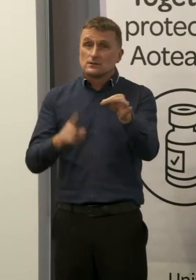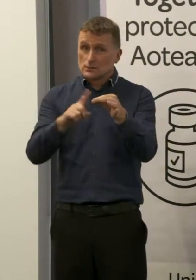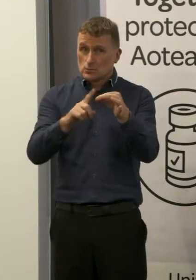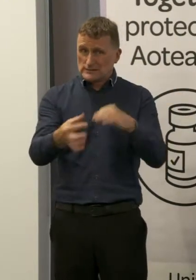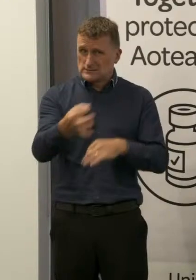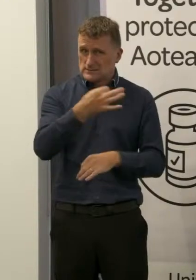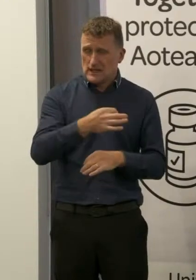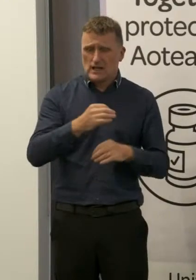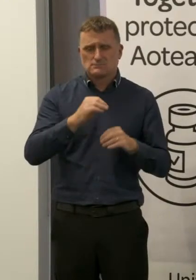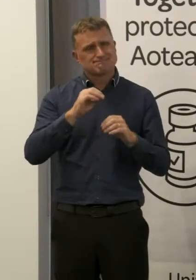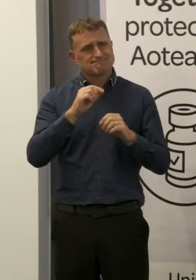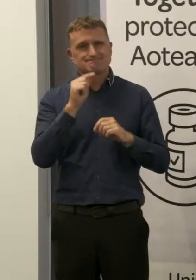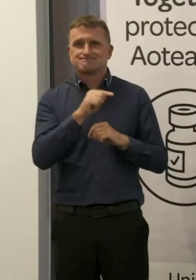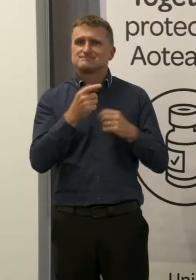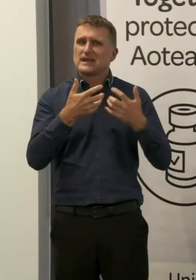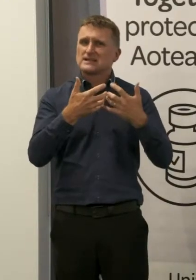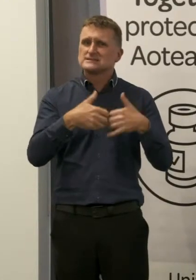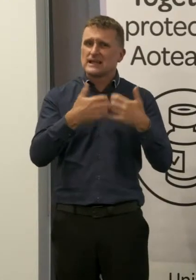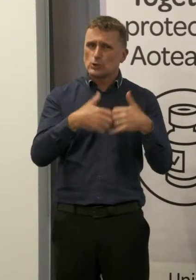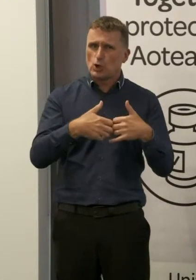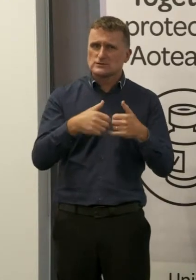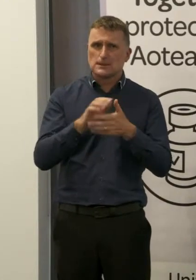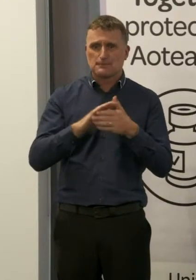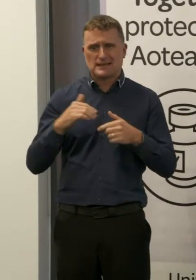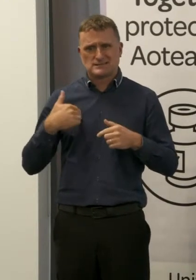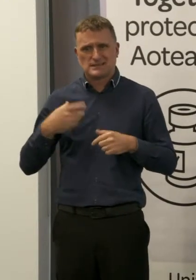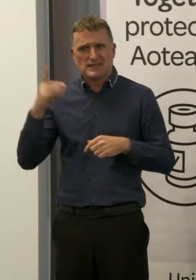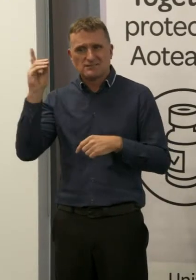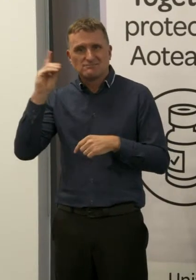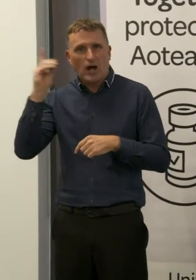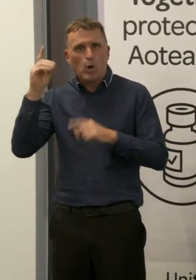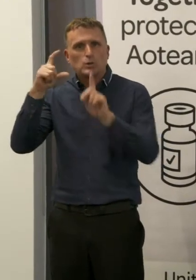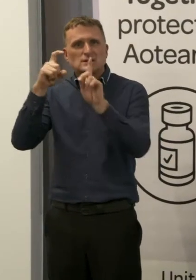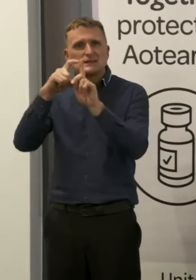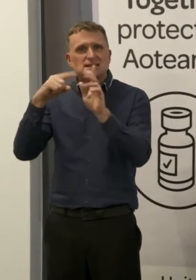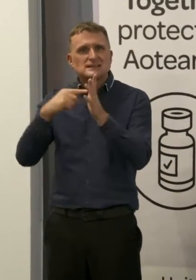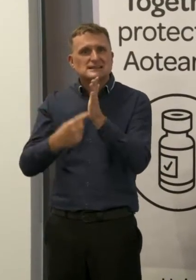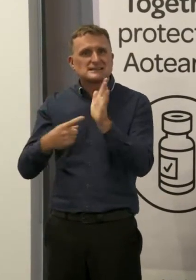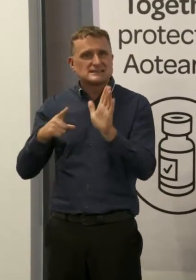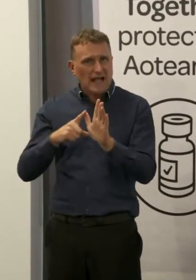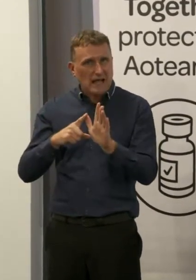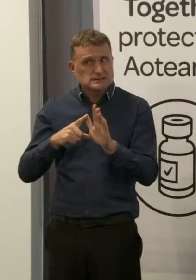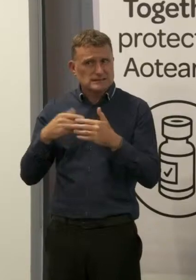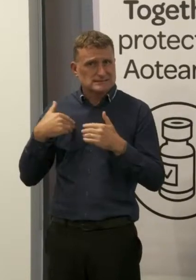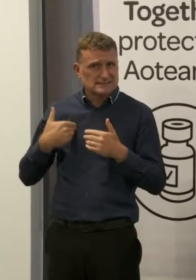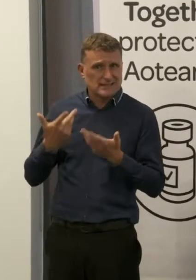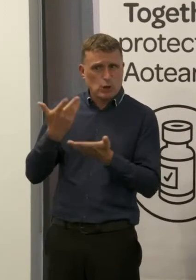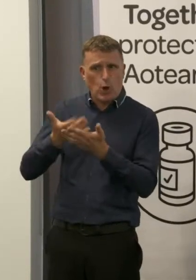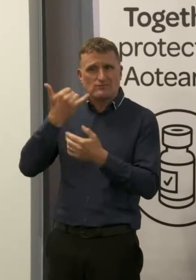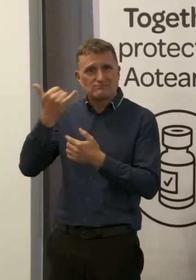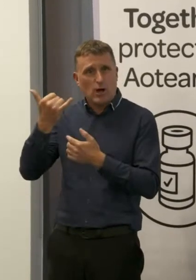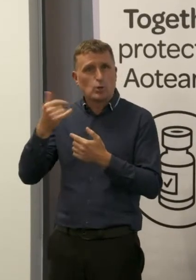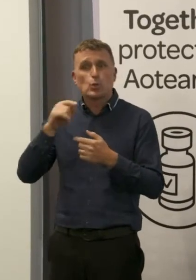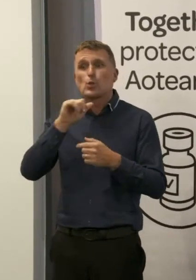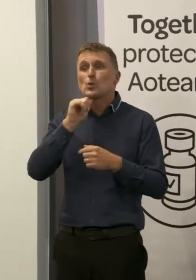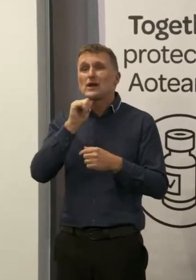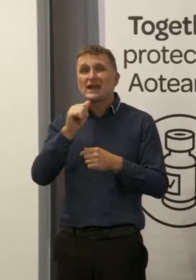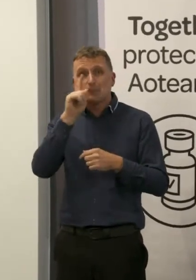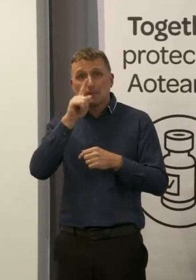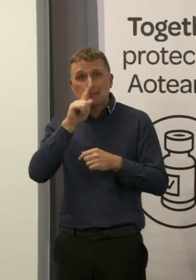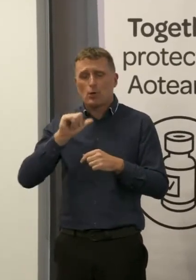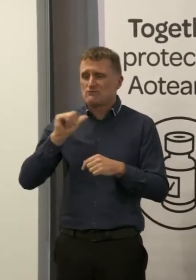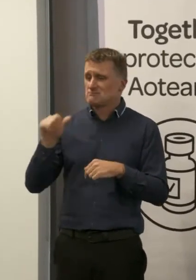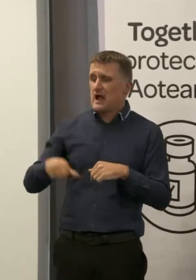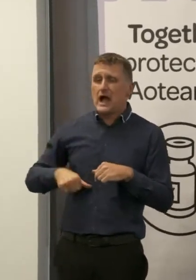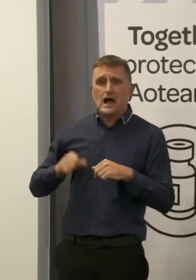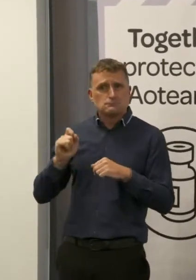this technology, do you require data? And what about our whānau in the rural areas that don't have access to data? Right, so